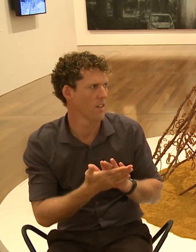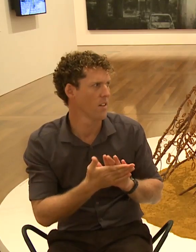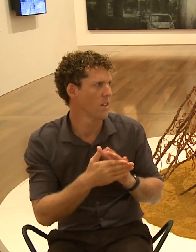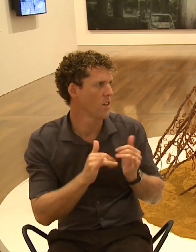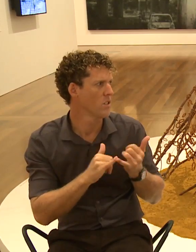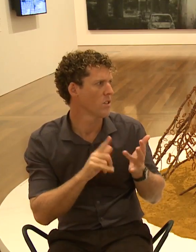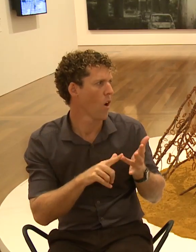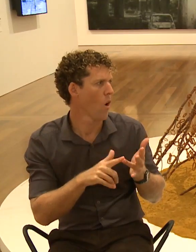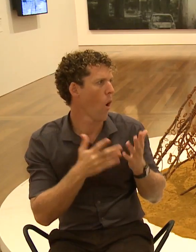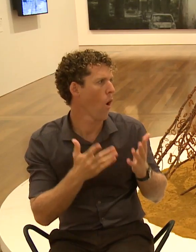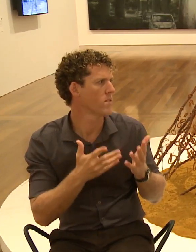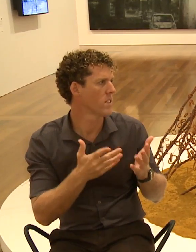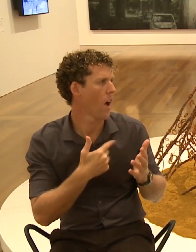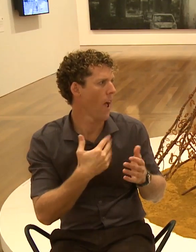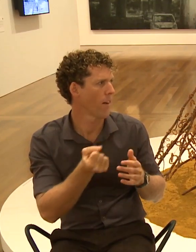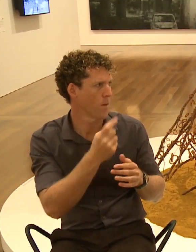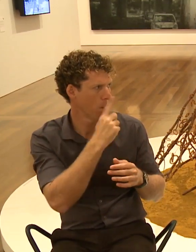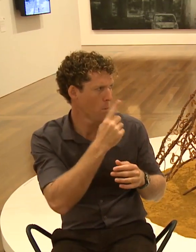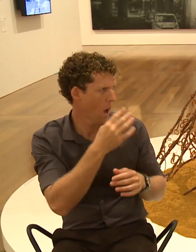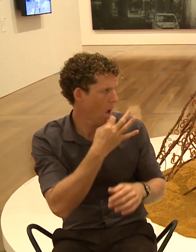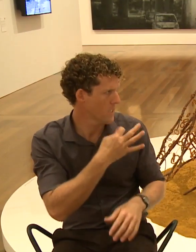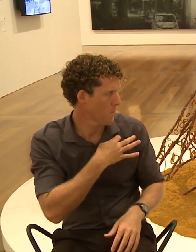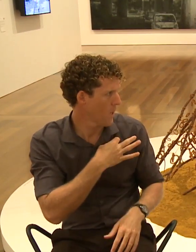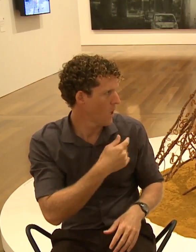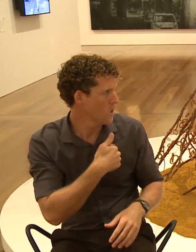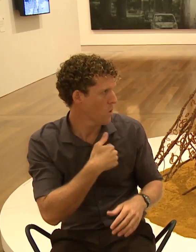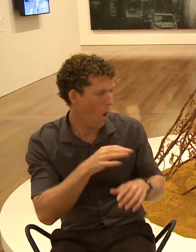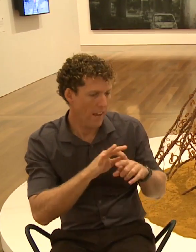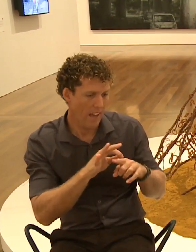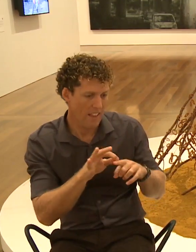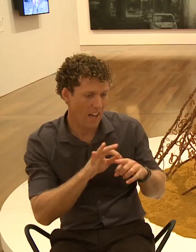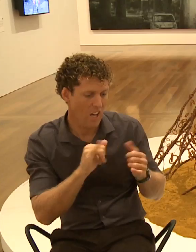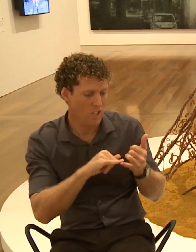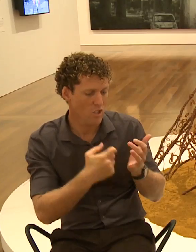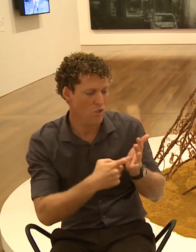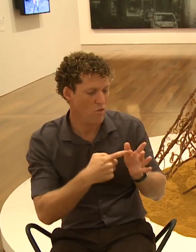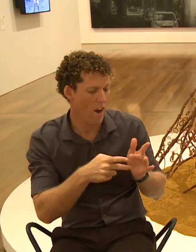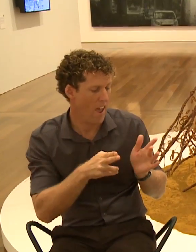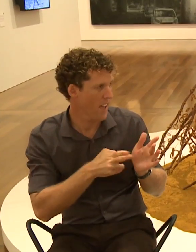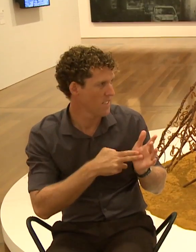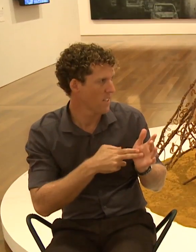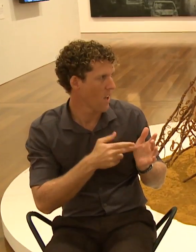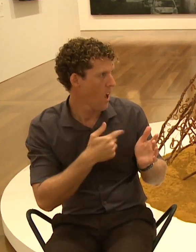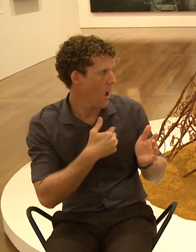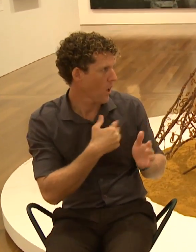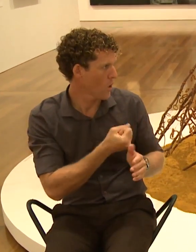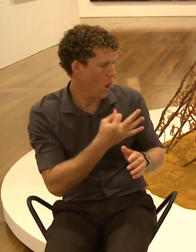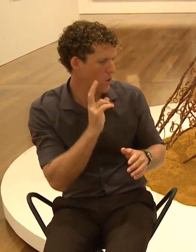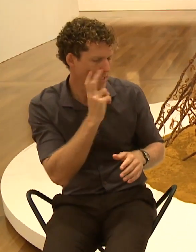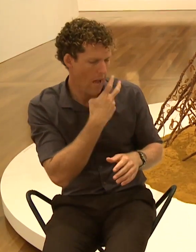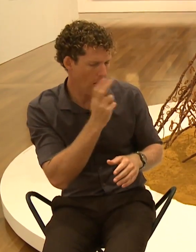So quite often I've had people ask me, do I colour the strands or whatever else? And I don't have any really dark ones in